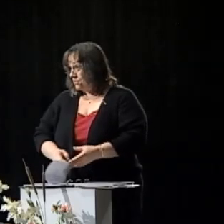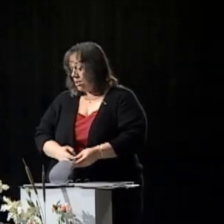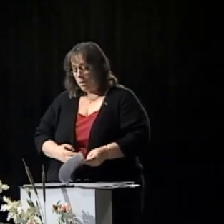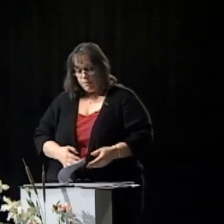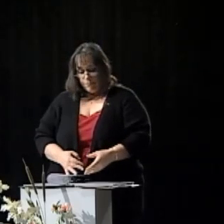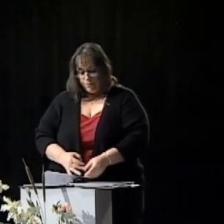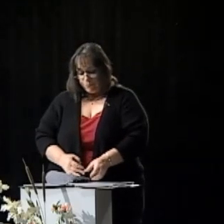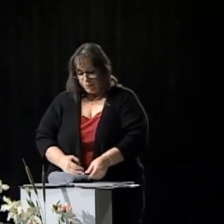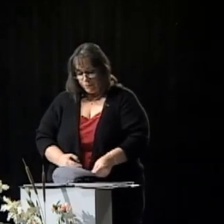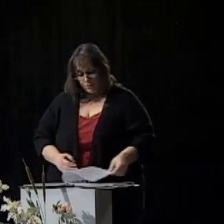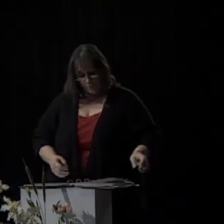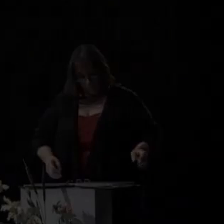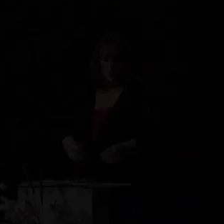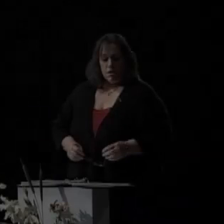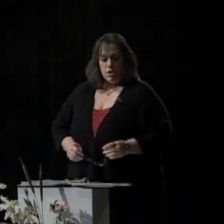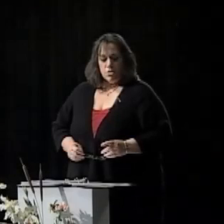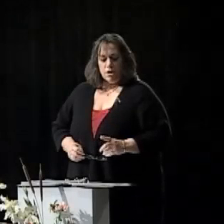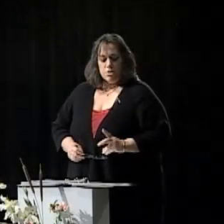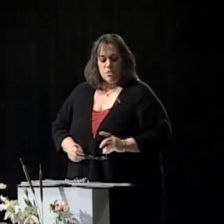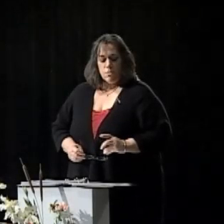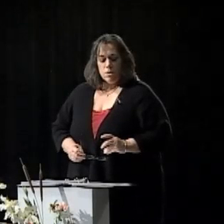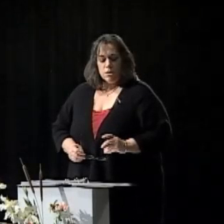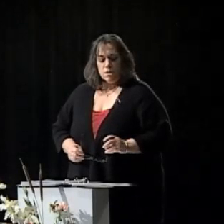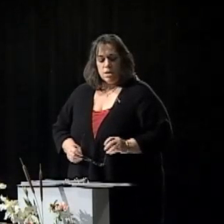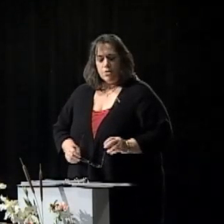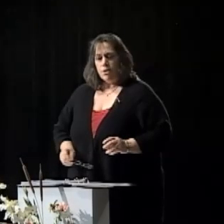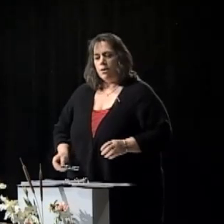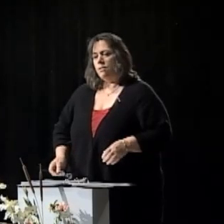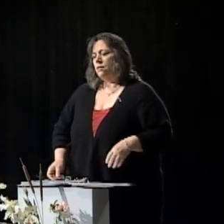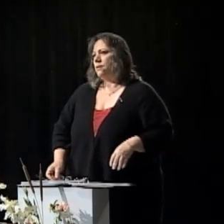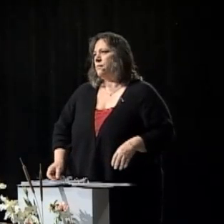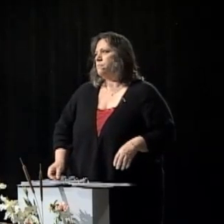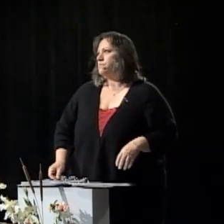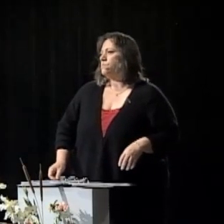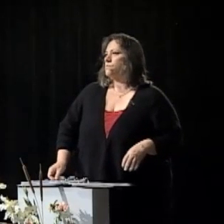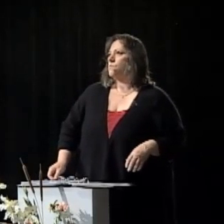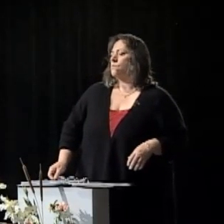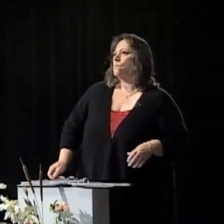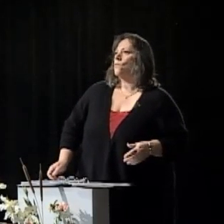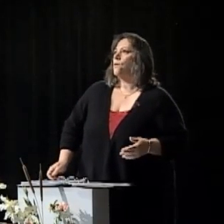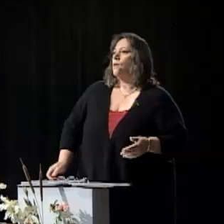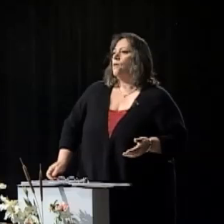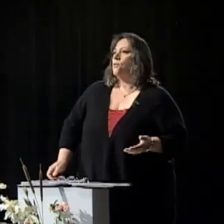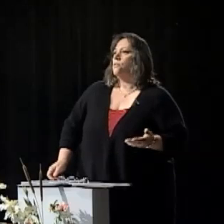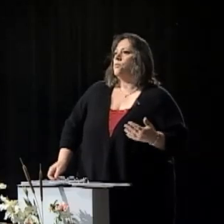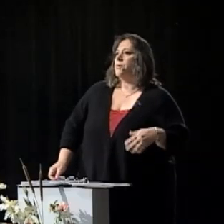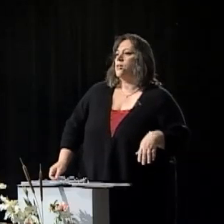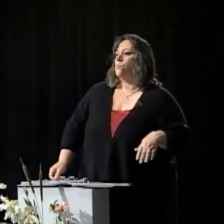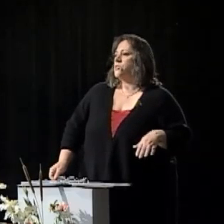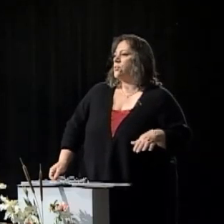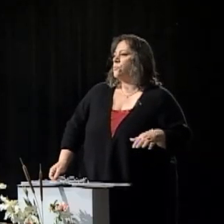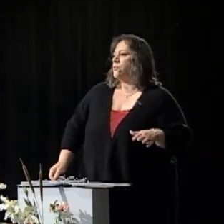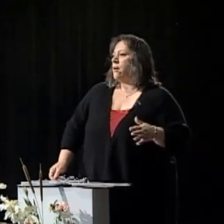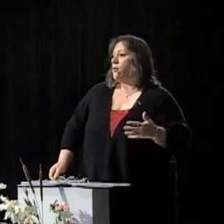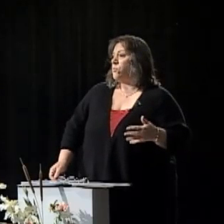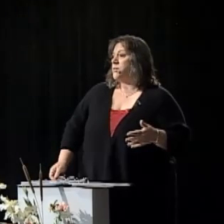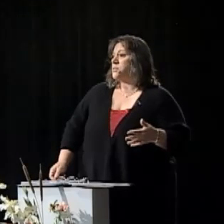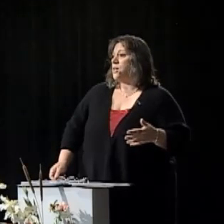Okay. Okay, so now we're going to start on, in the beginning we started with our alphabet signs,